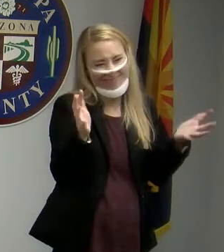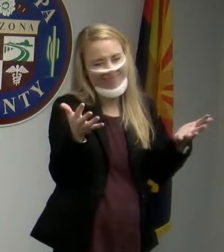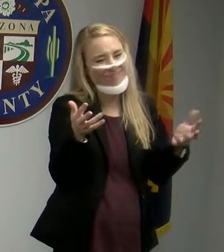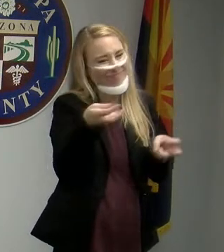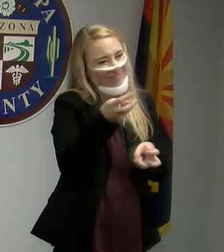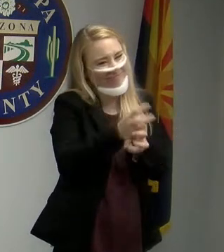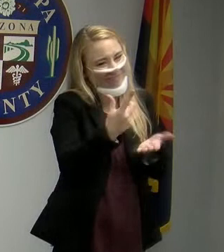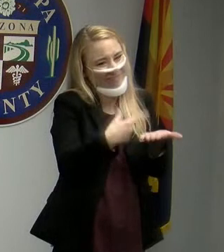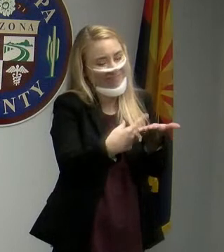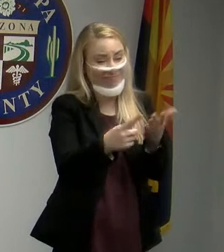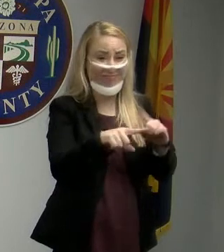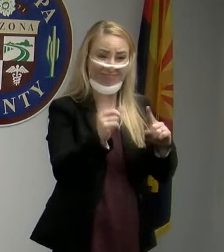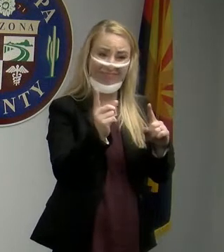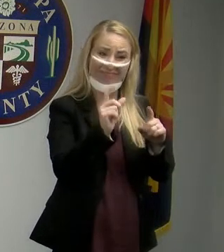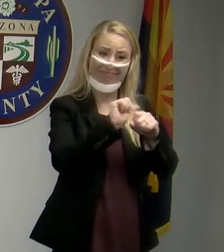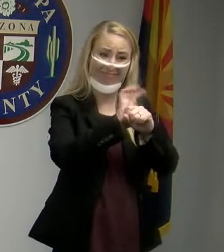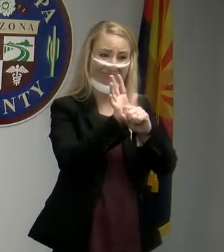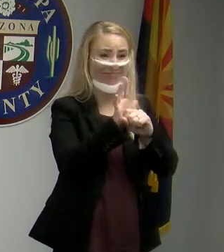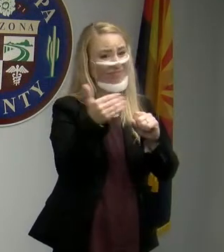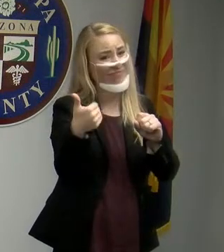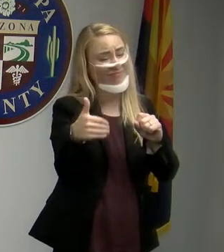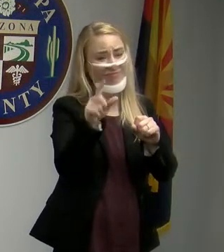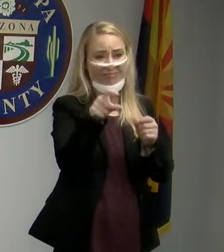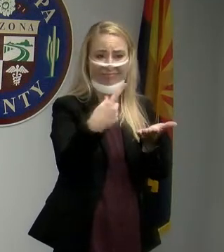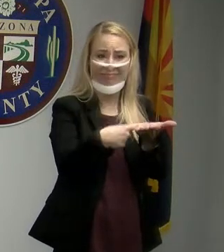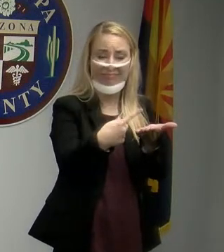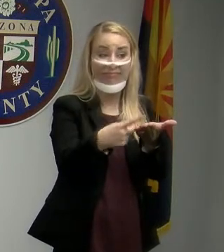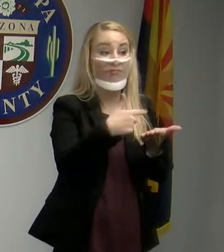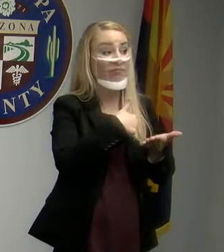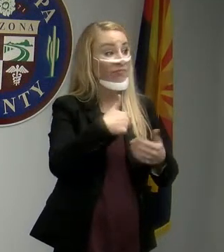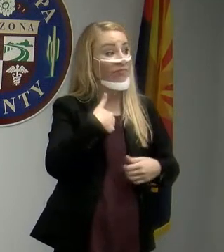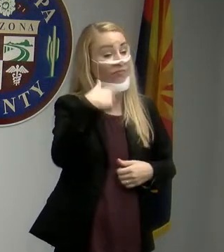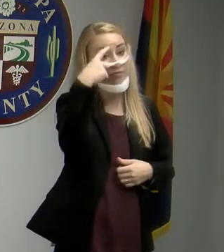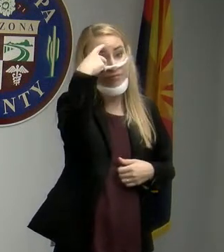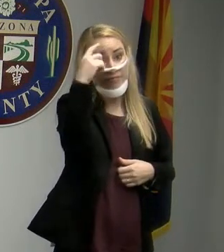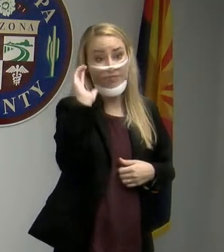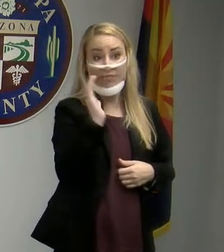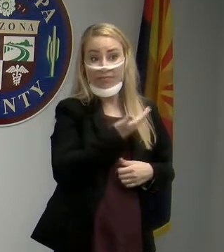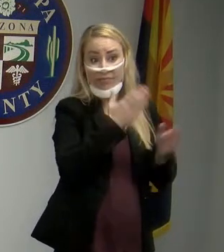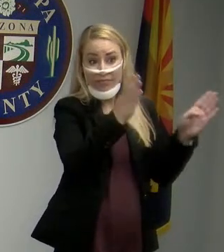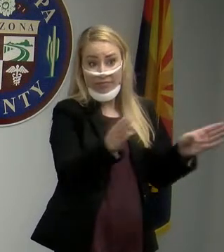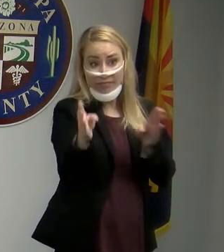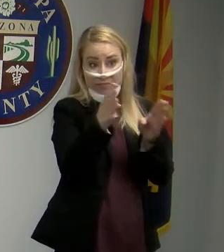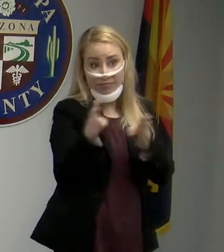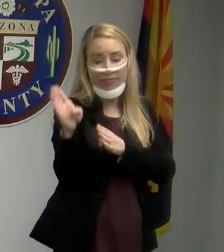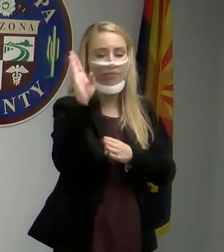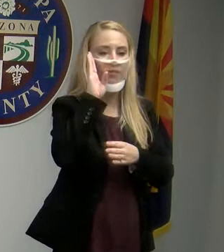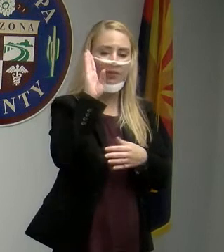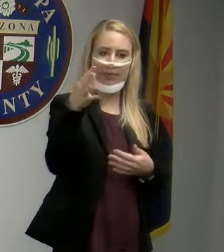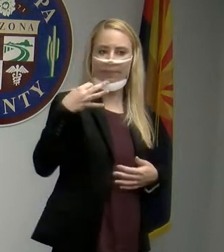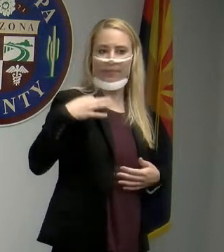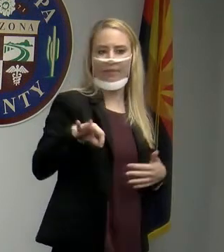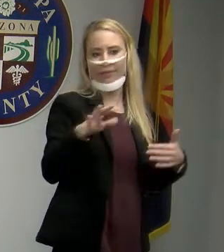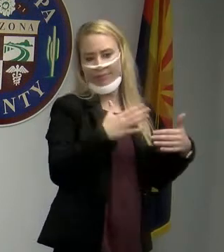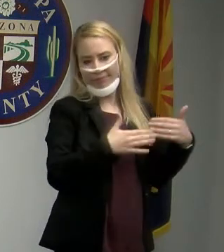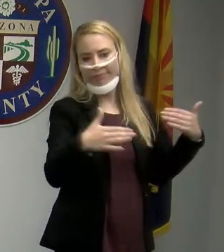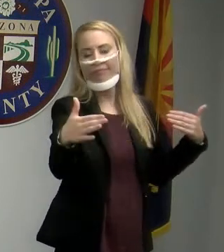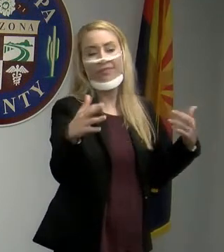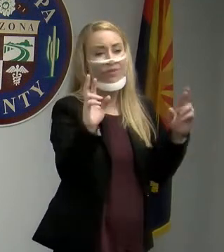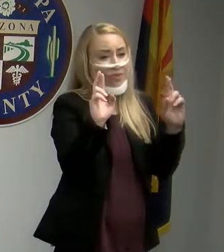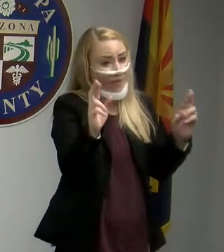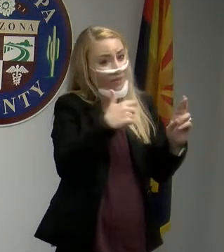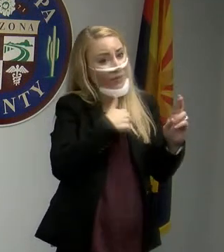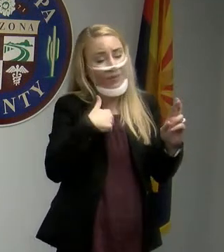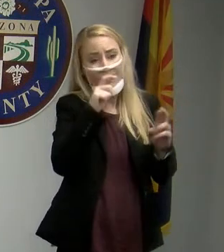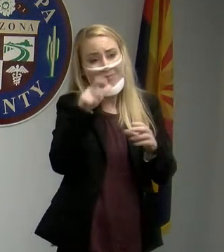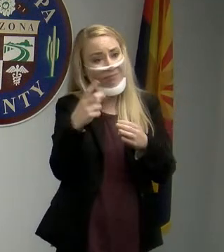reality during the COVID-19 pandemic. We believe our planning will pay off in the long run, and hopefully we don't have to use this